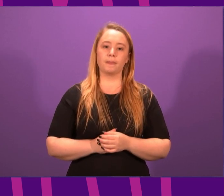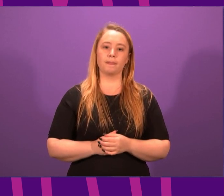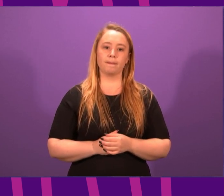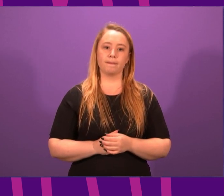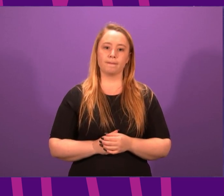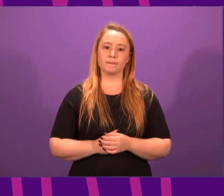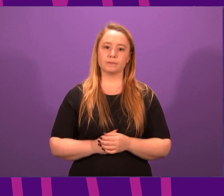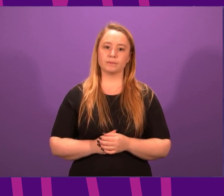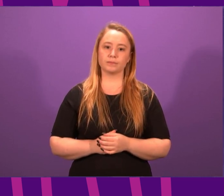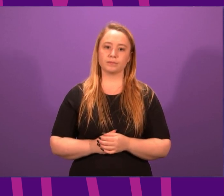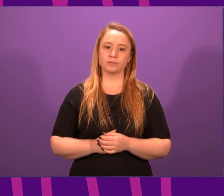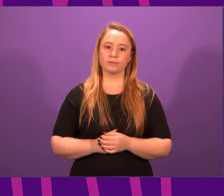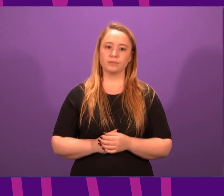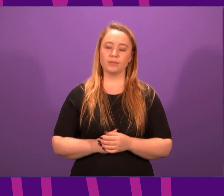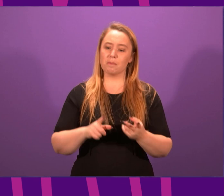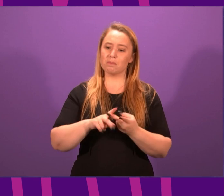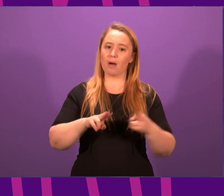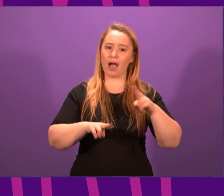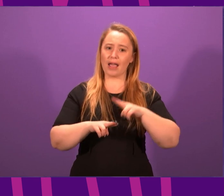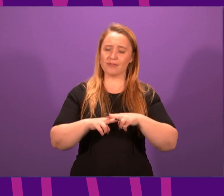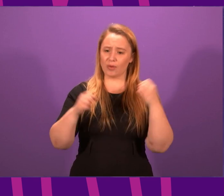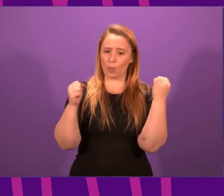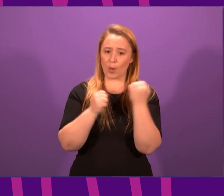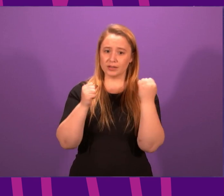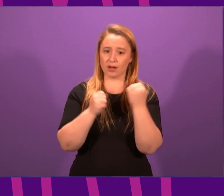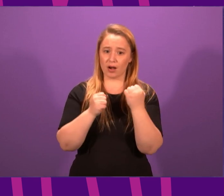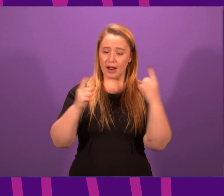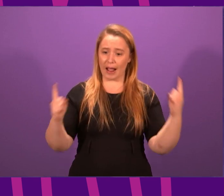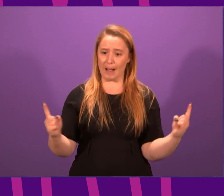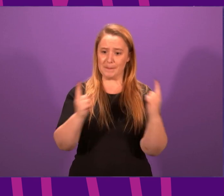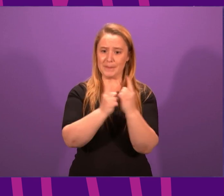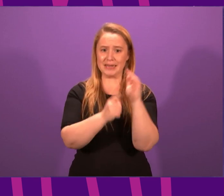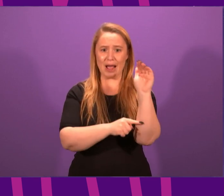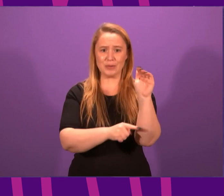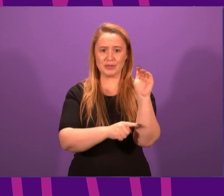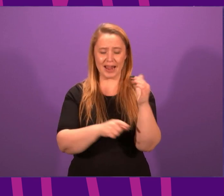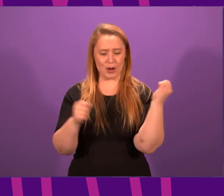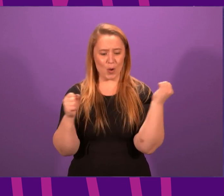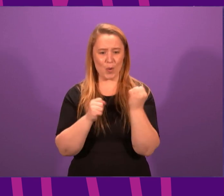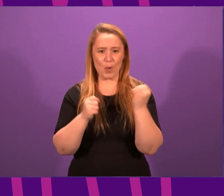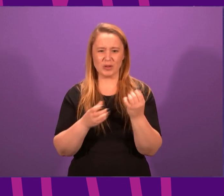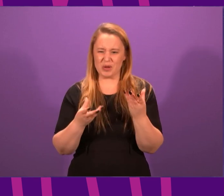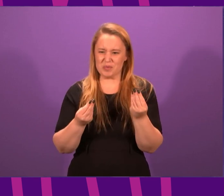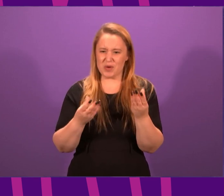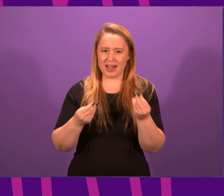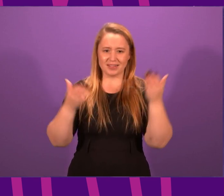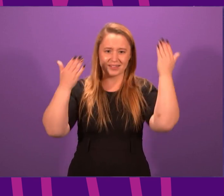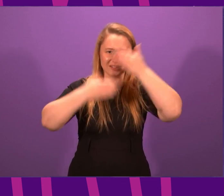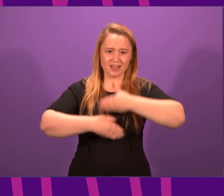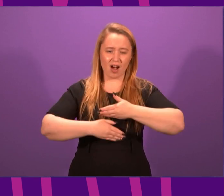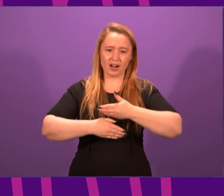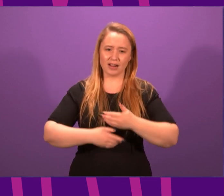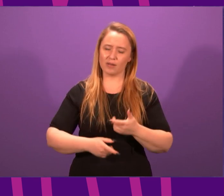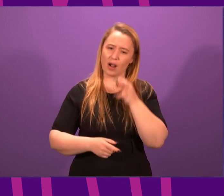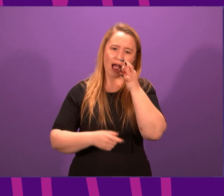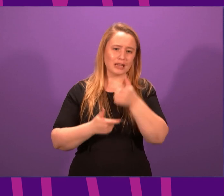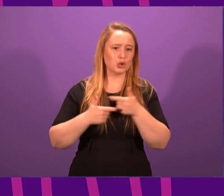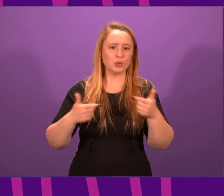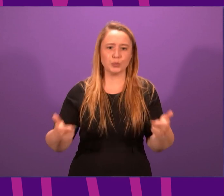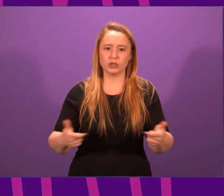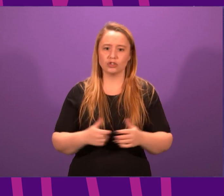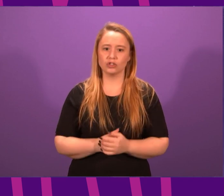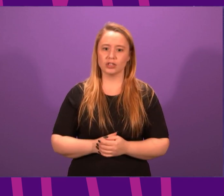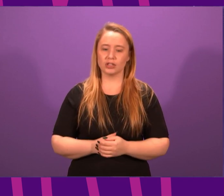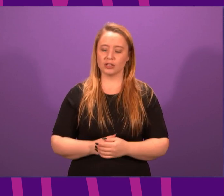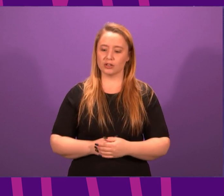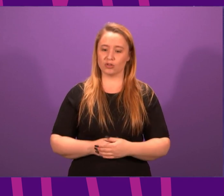of people if they could only meet up in this way over the winter when it's cold, wet and dark. Some of my older constituents in particular are worried that they face a choice